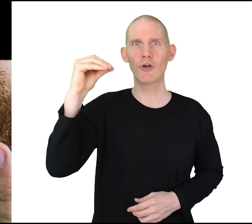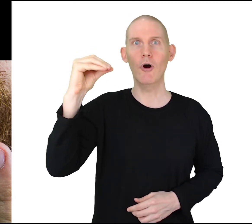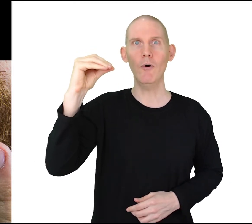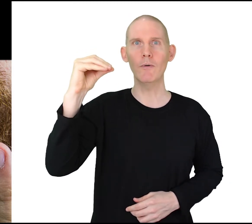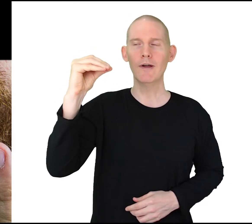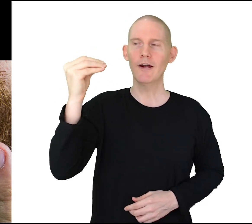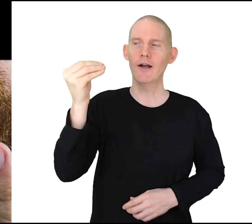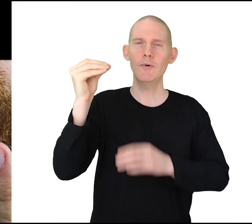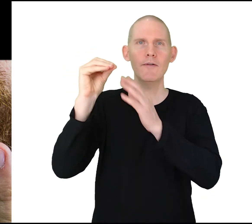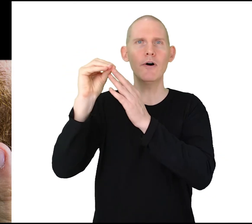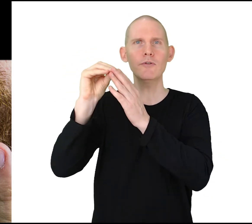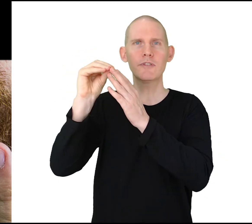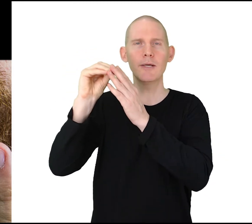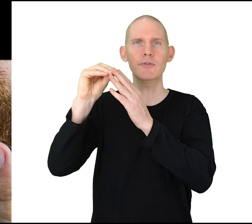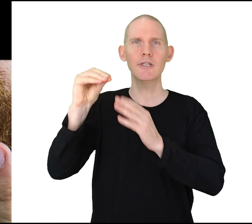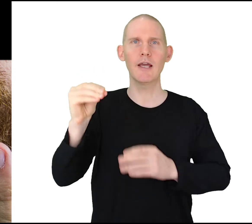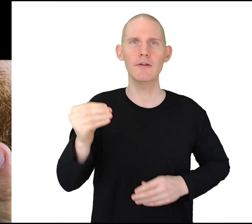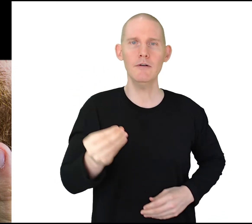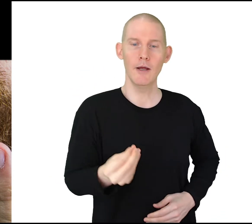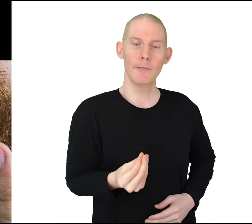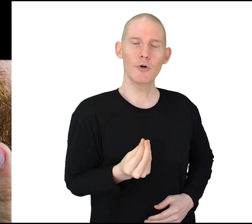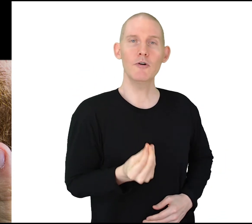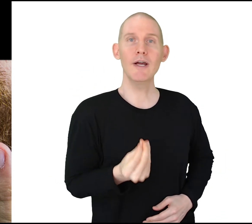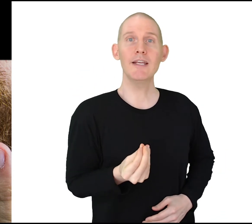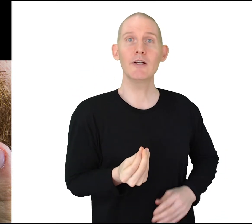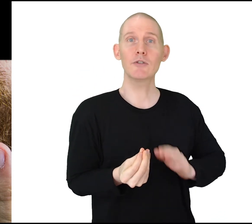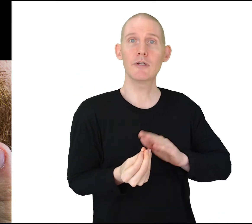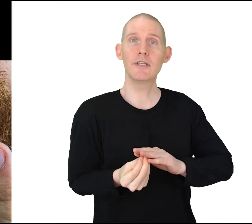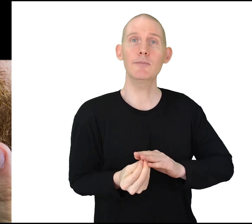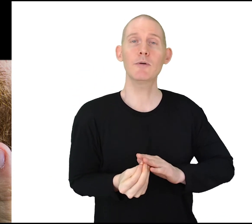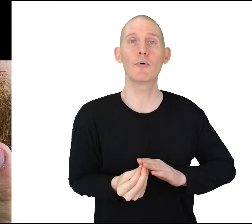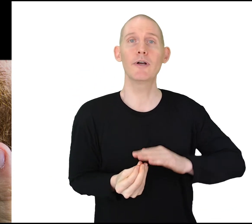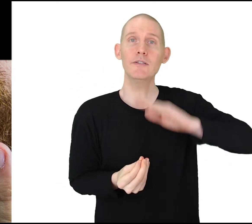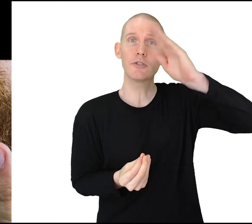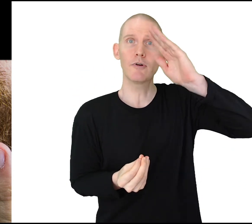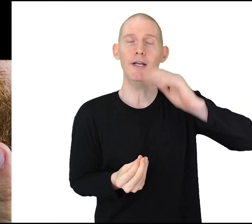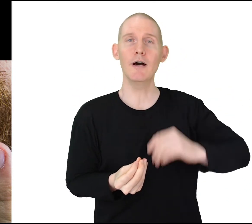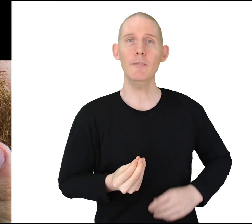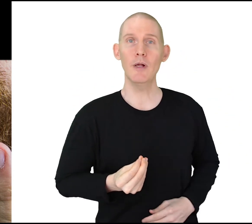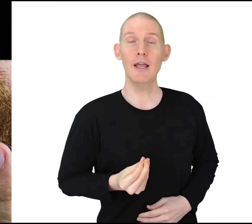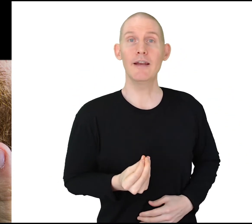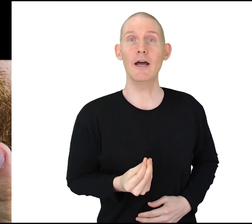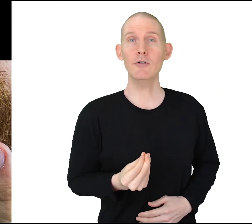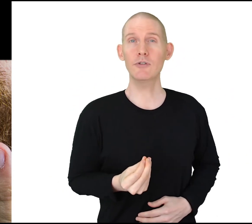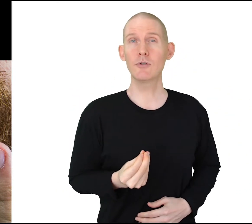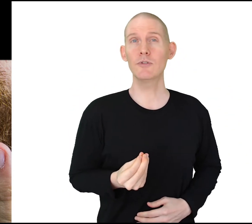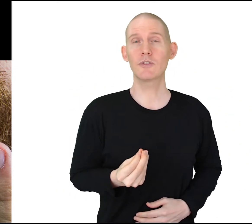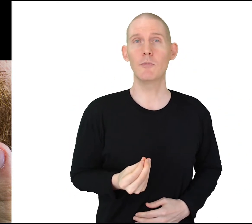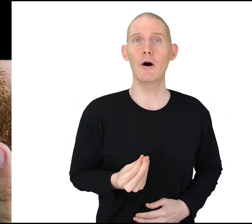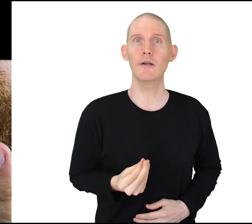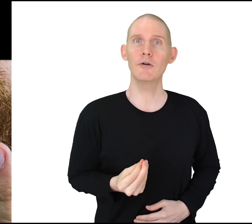O, right? We have all those tips together. Put it right here so the tips are pointing straight up. And now just do a small